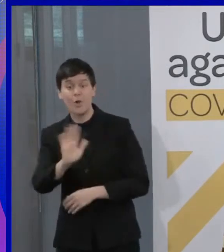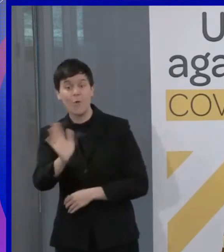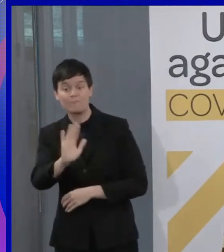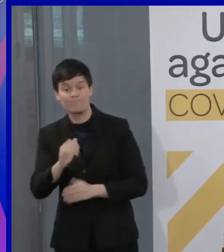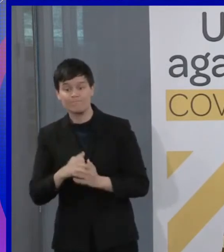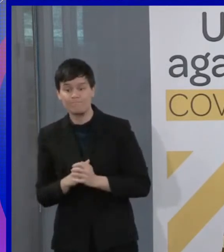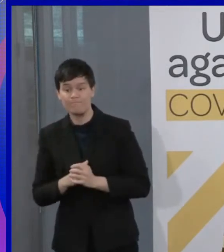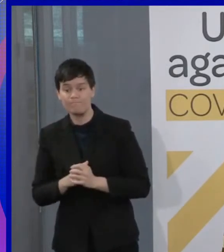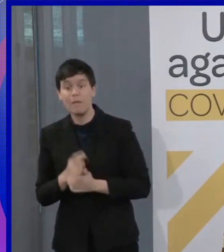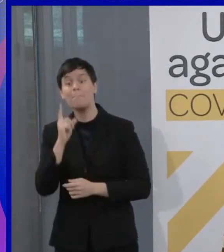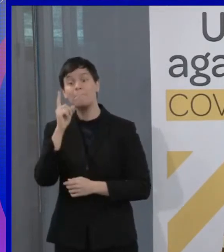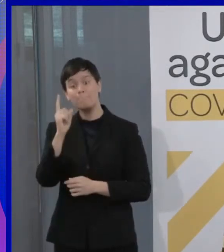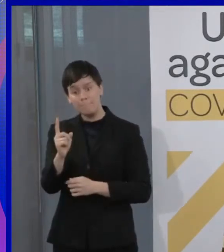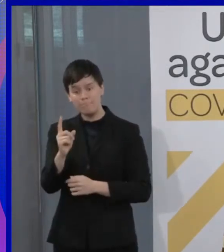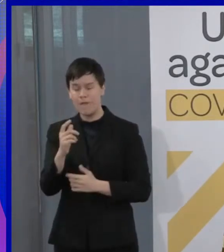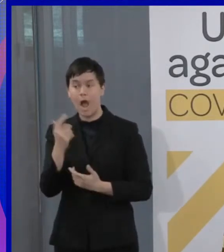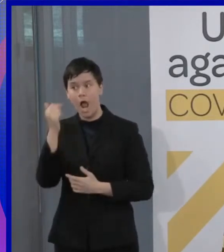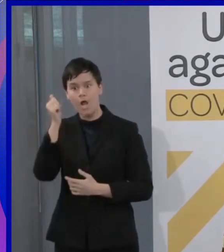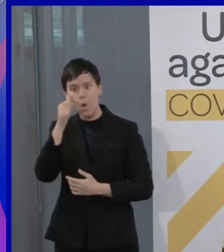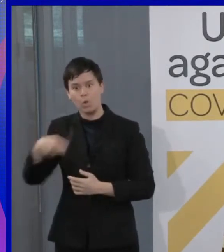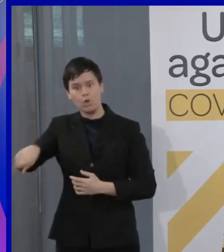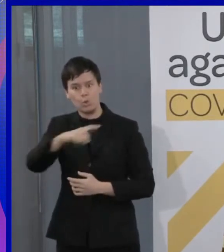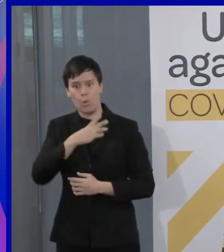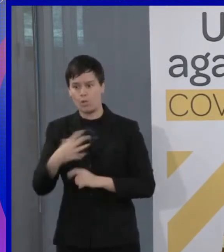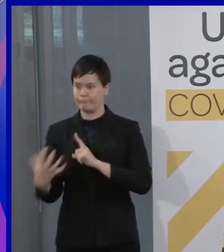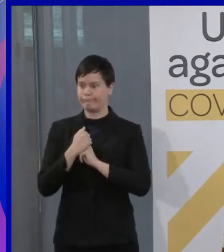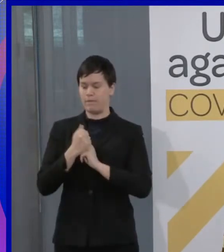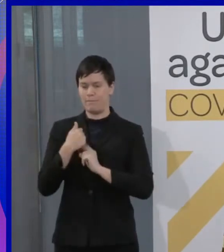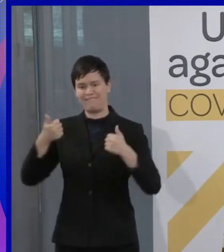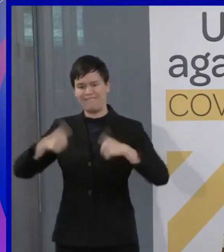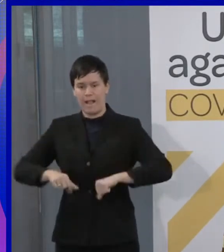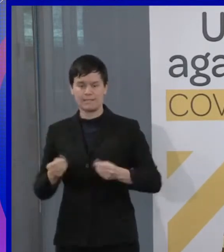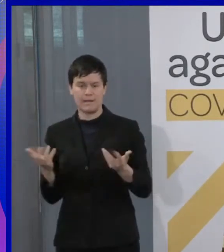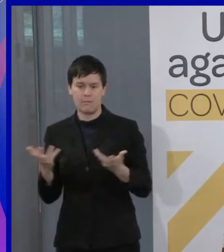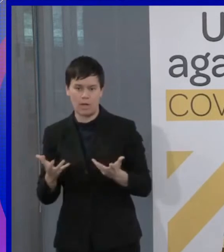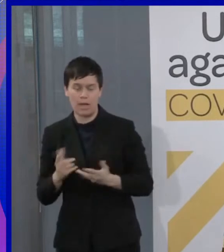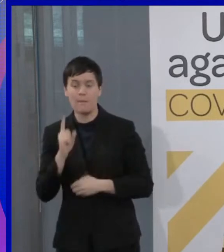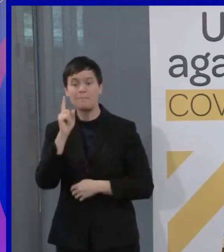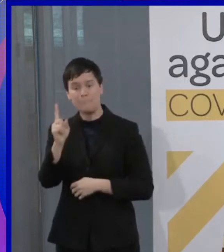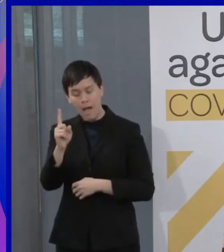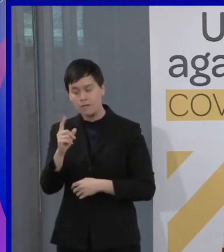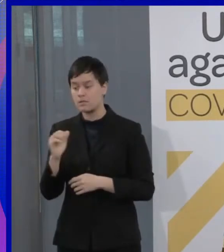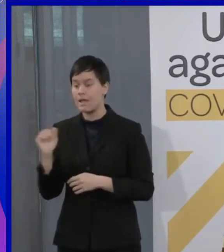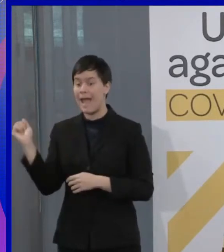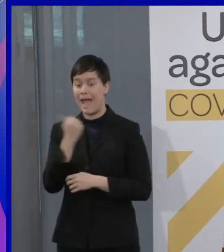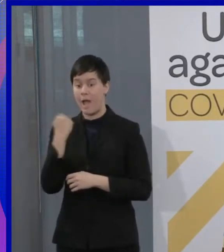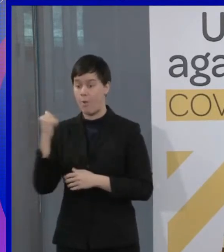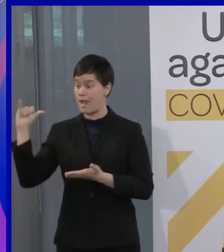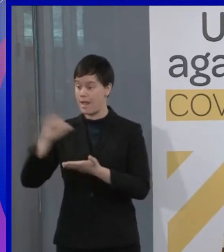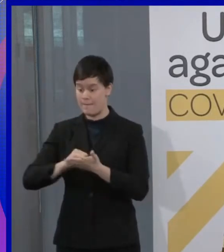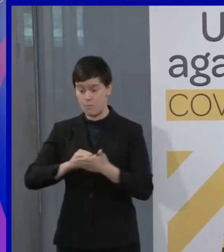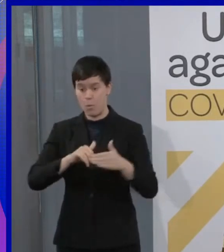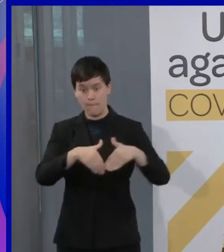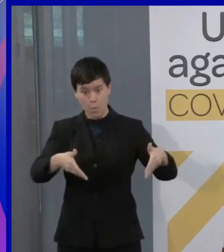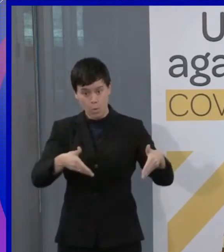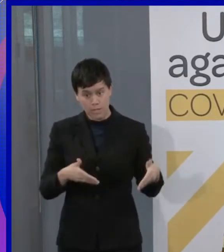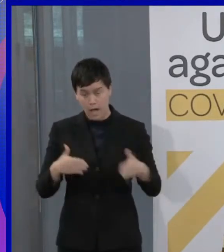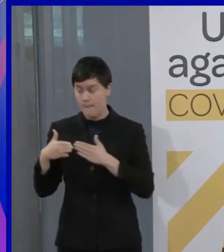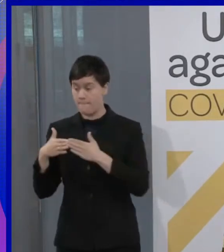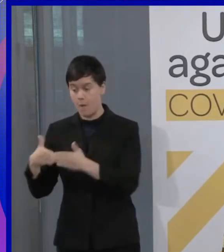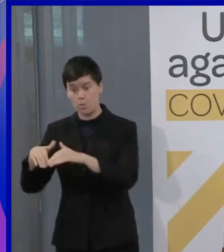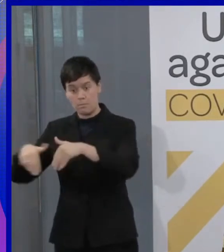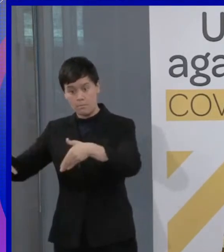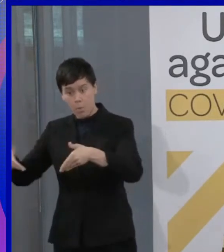a desire to look for a point of failure here. Our border systems we have been continually strengthening. We have added in the testing